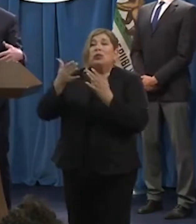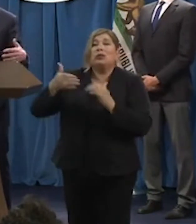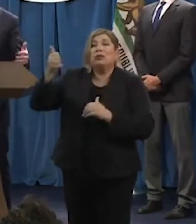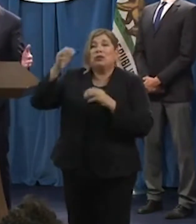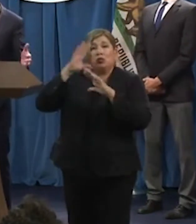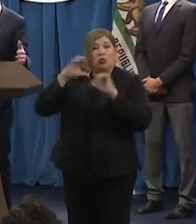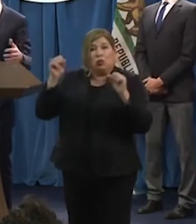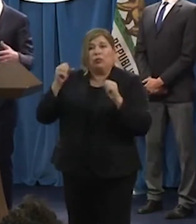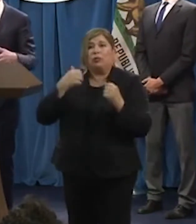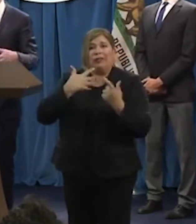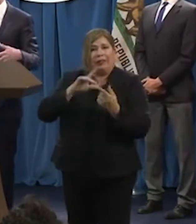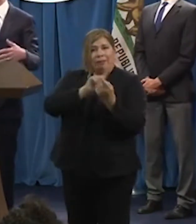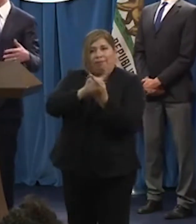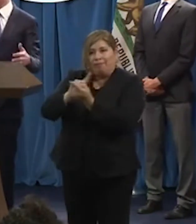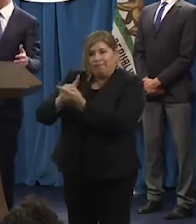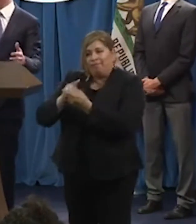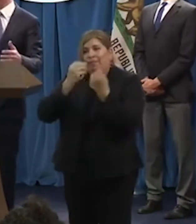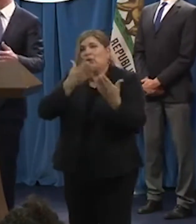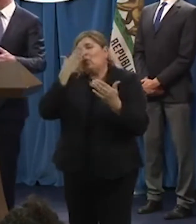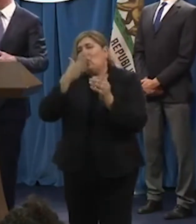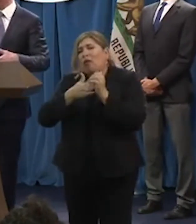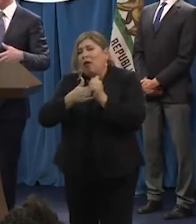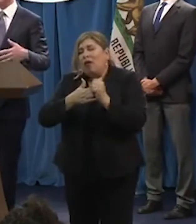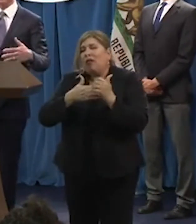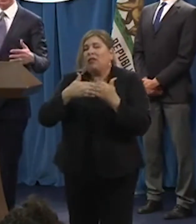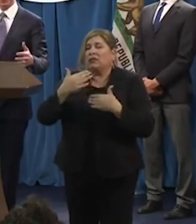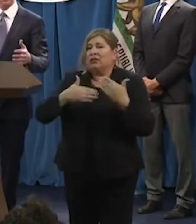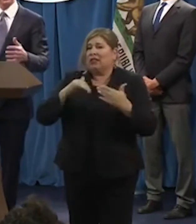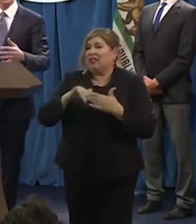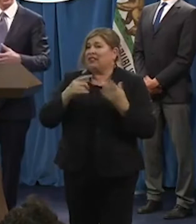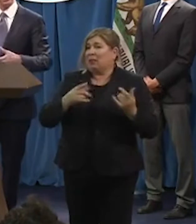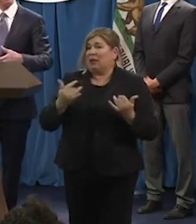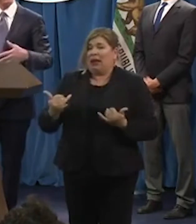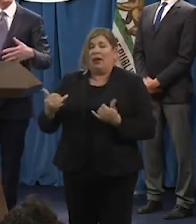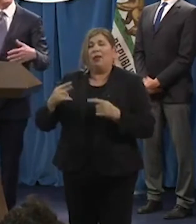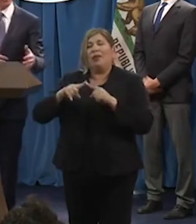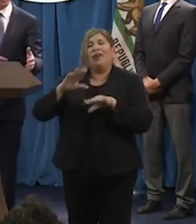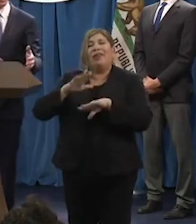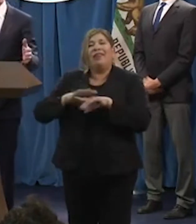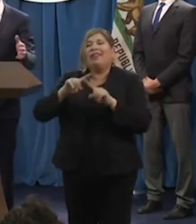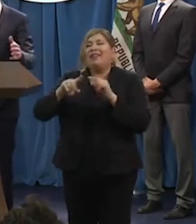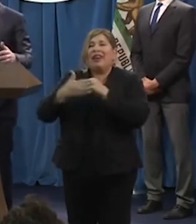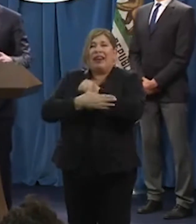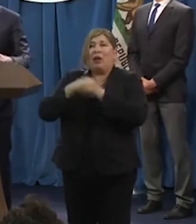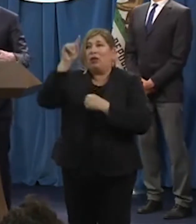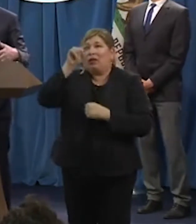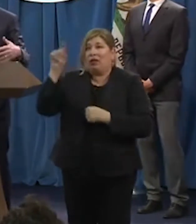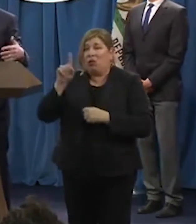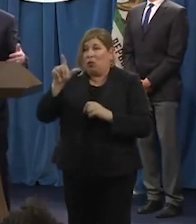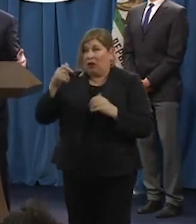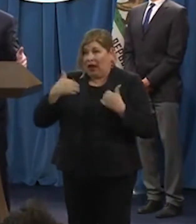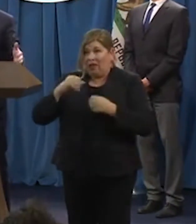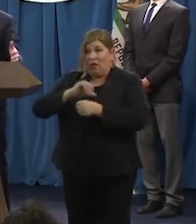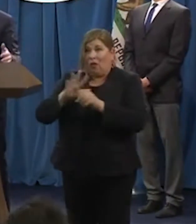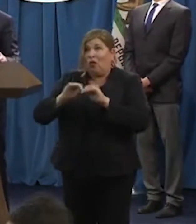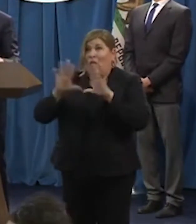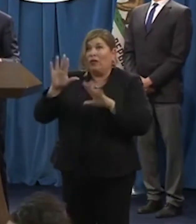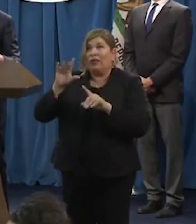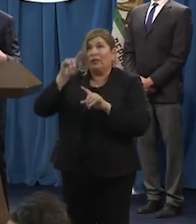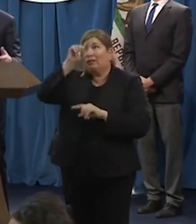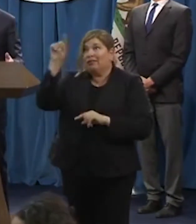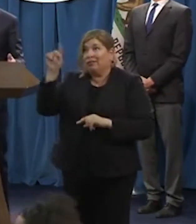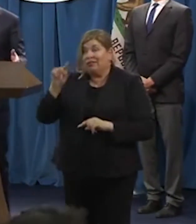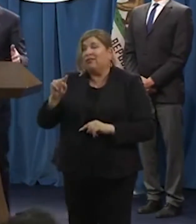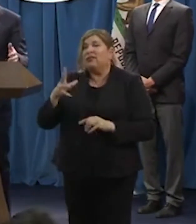happening in real time as community spread occurs in different counties. Different school districts are impacted differently. Different schools individually are